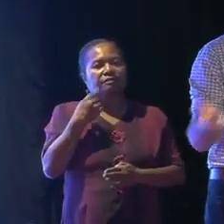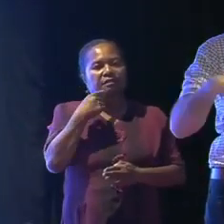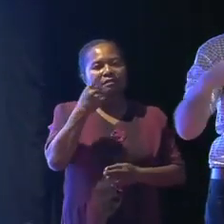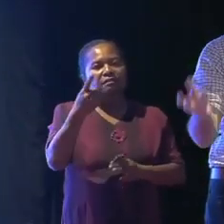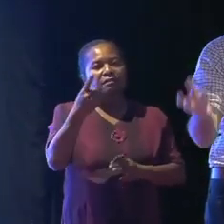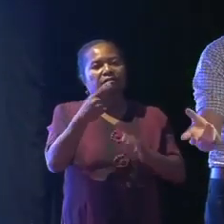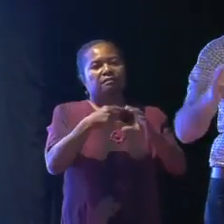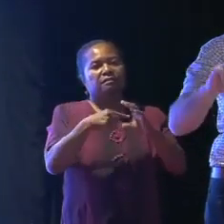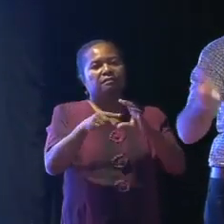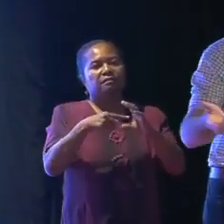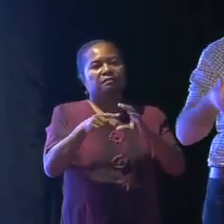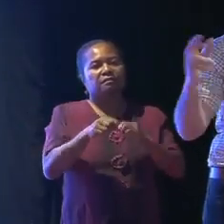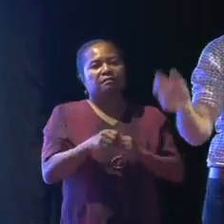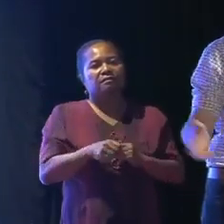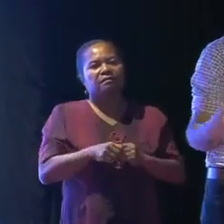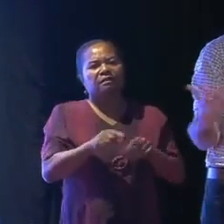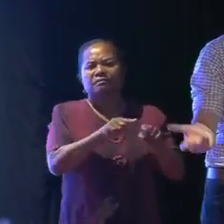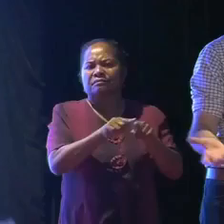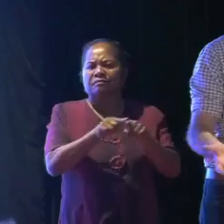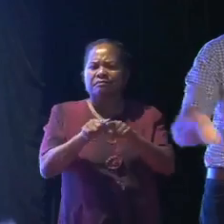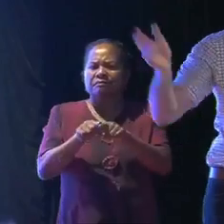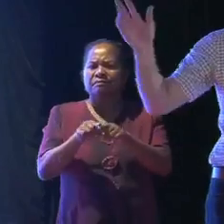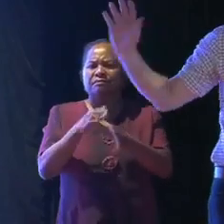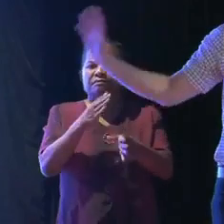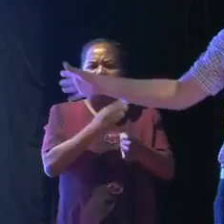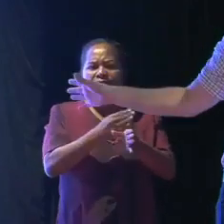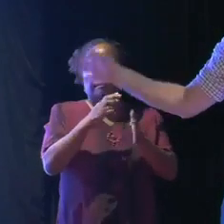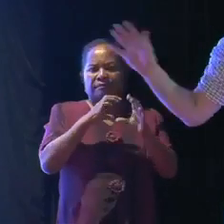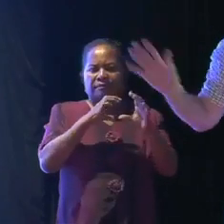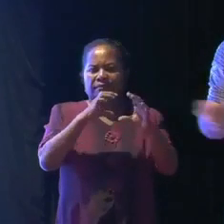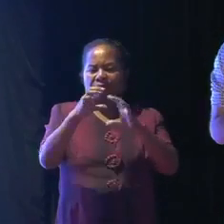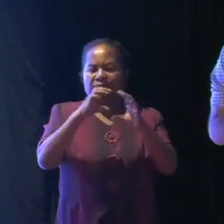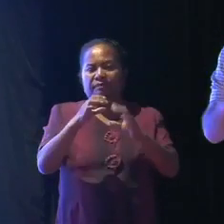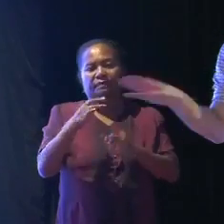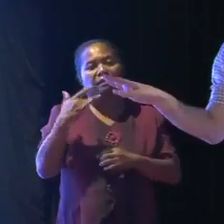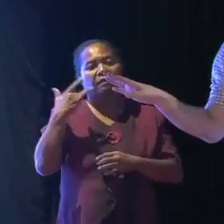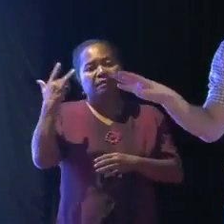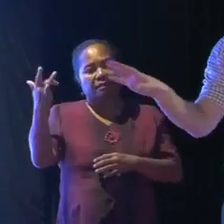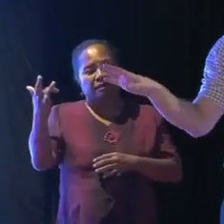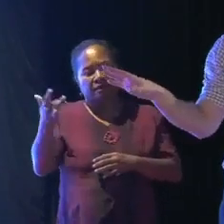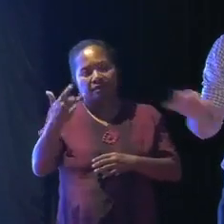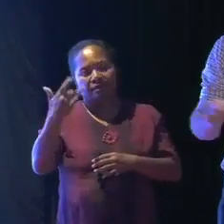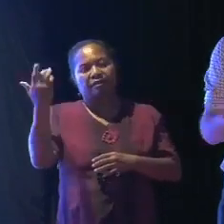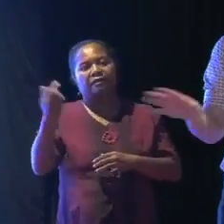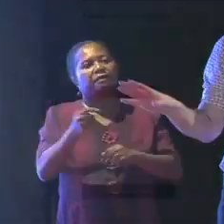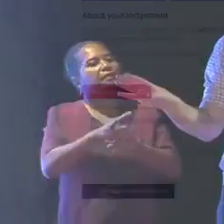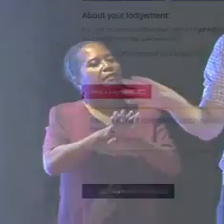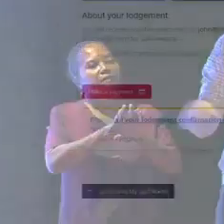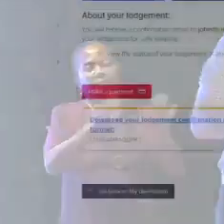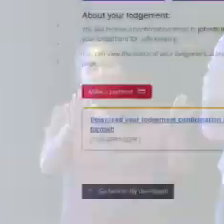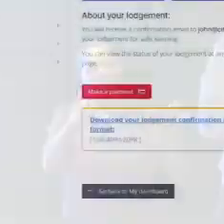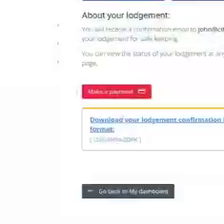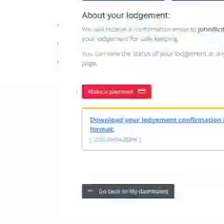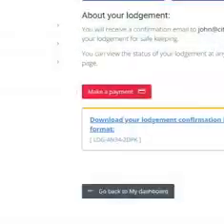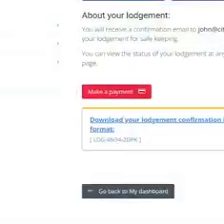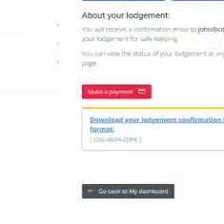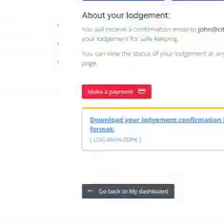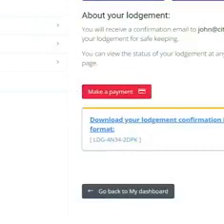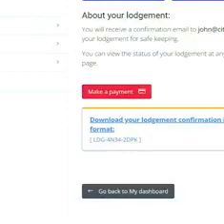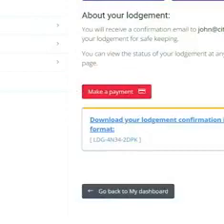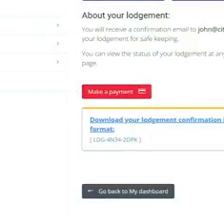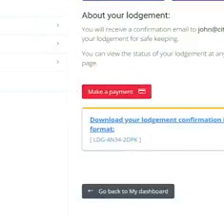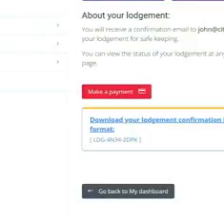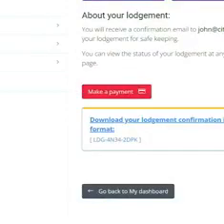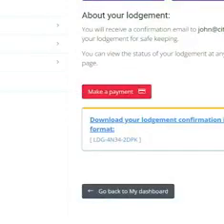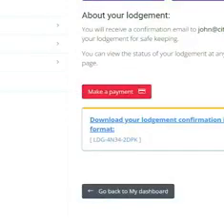then unfortunately that leads to double workflows and things like that. The online system, again, eliminates that entirely, 100% elimination. So